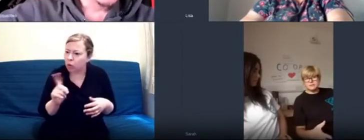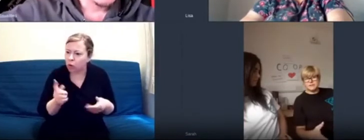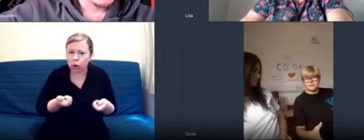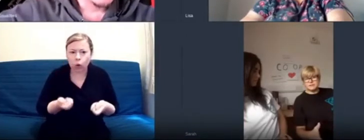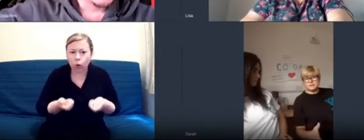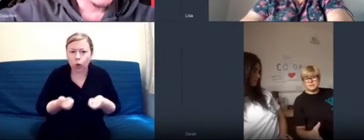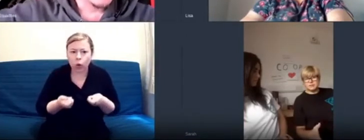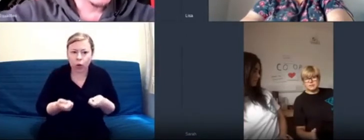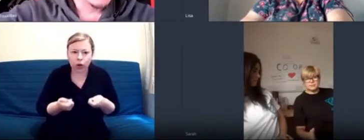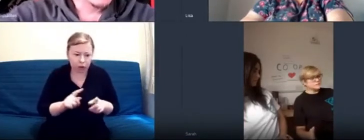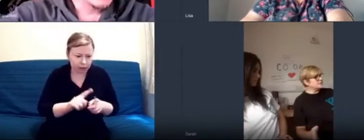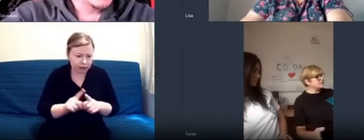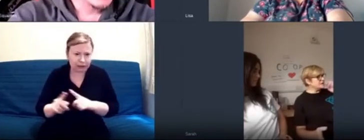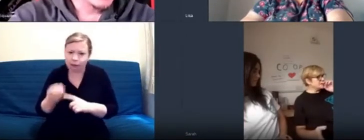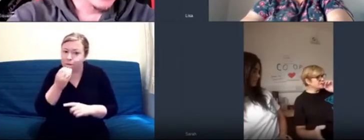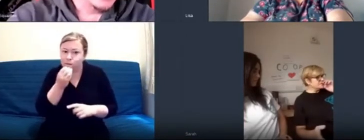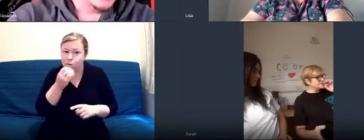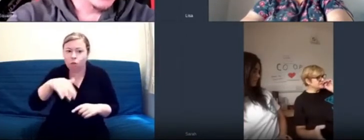with this fresh